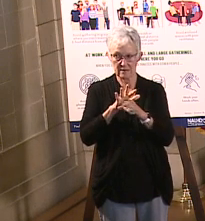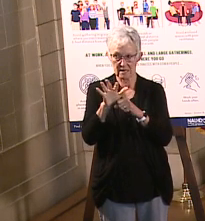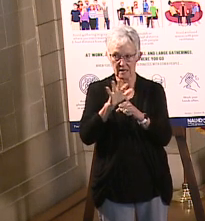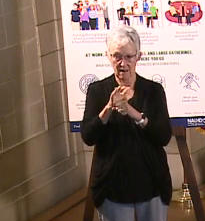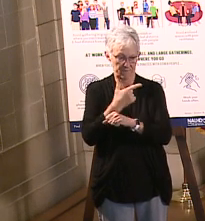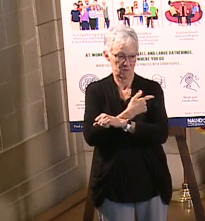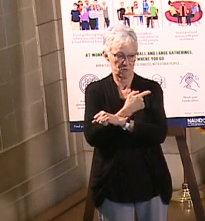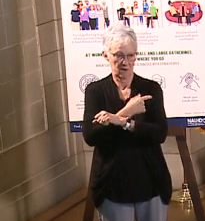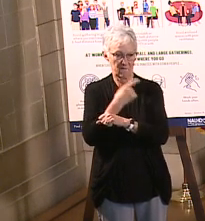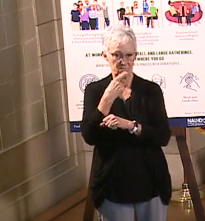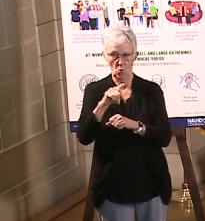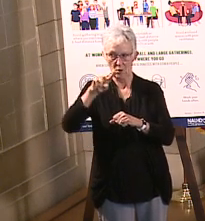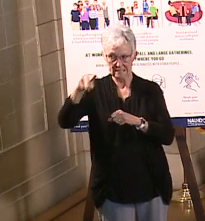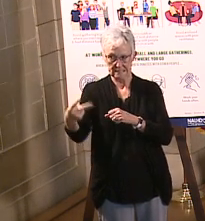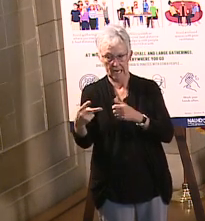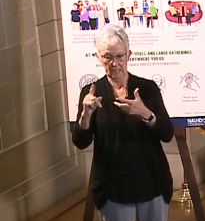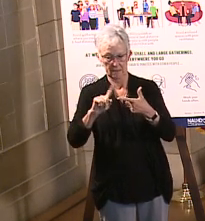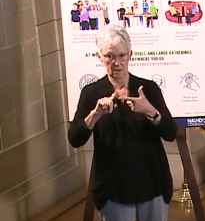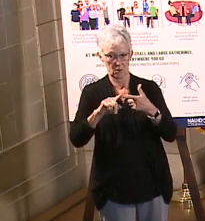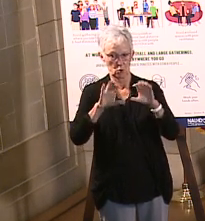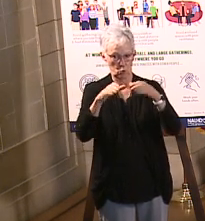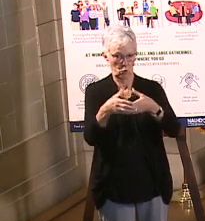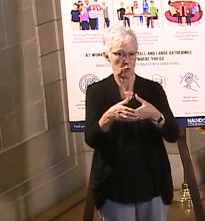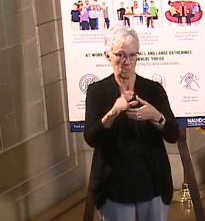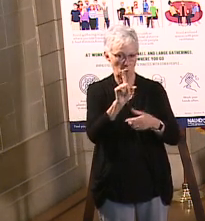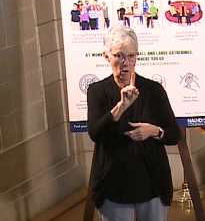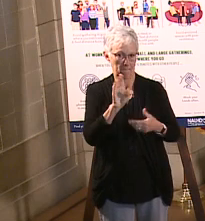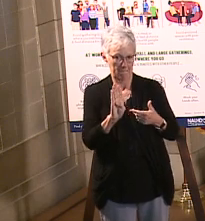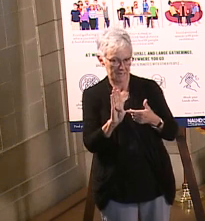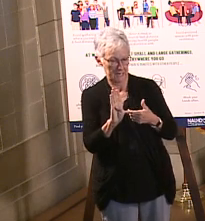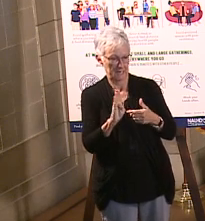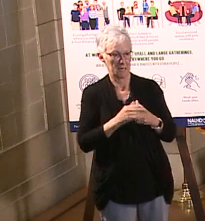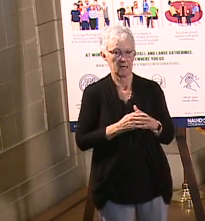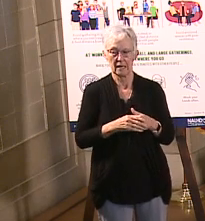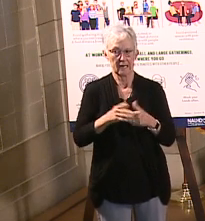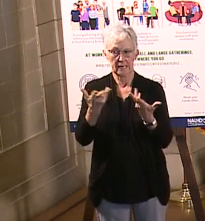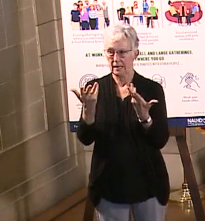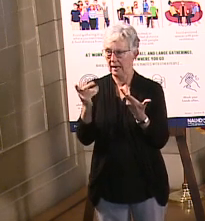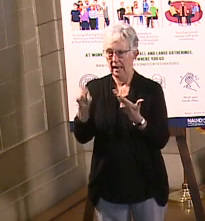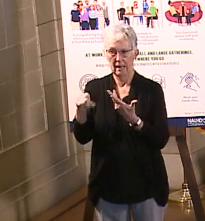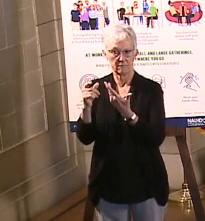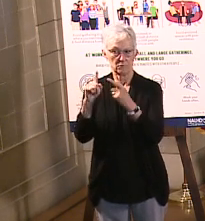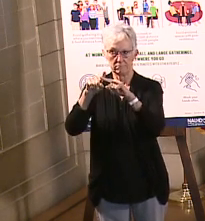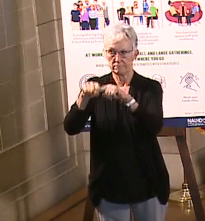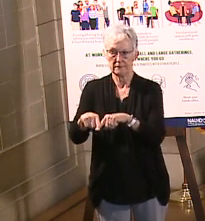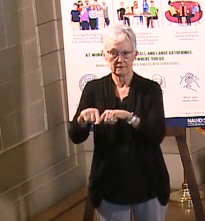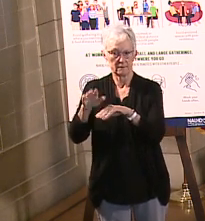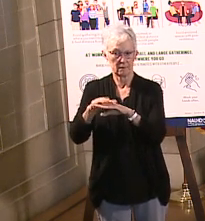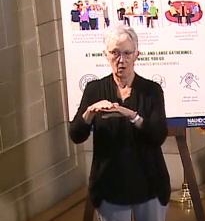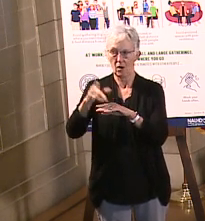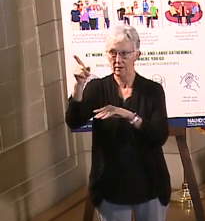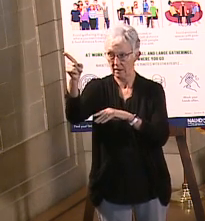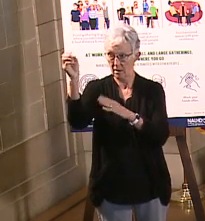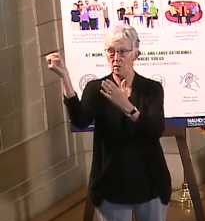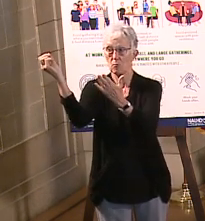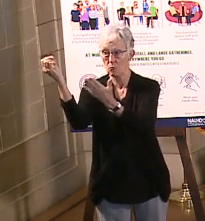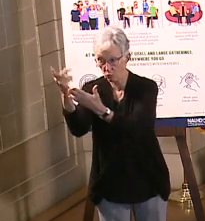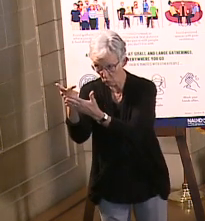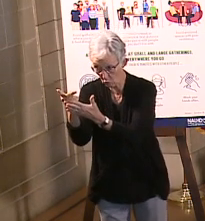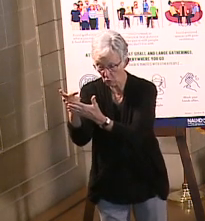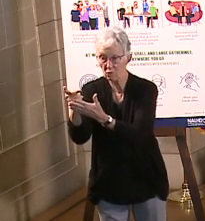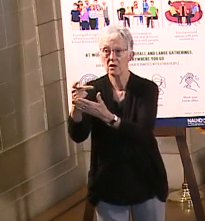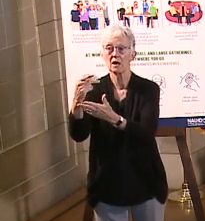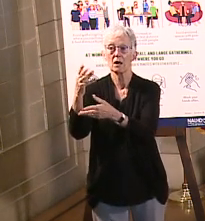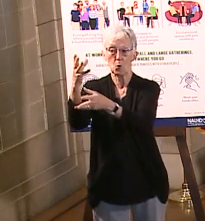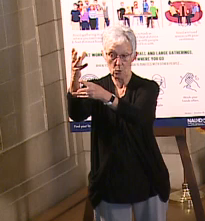upon, again, the FDA approving Pfizer and Moderna, how many of these vaccines we actually receive, and then of course, making sure